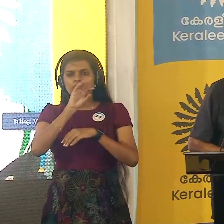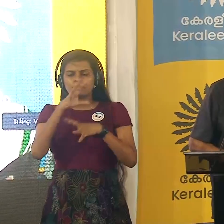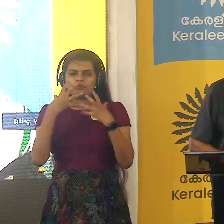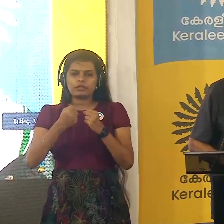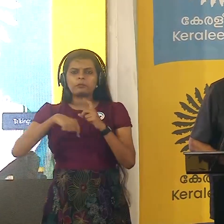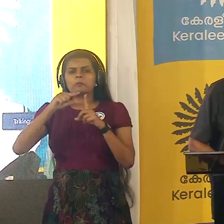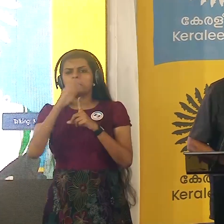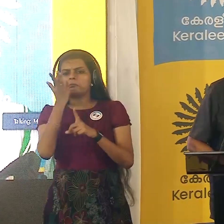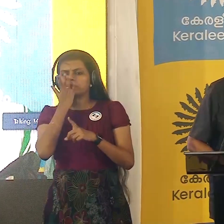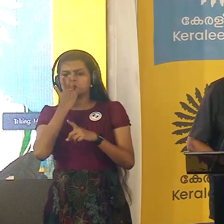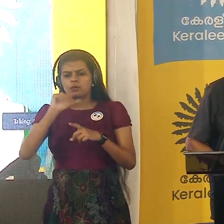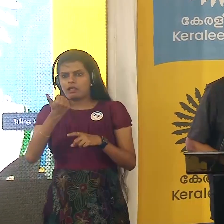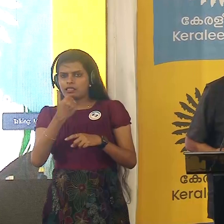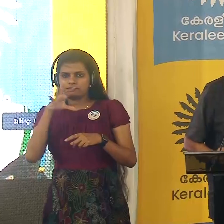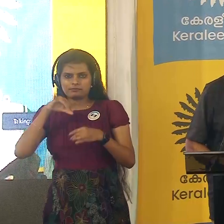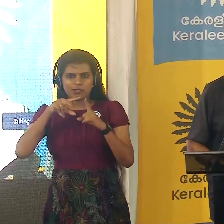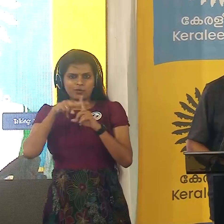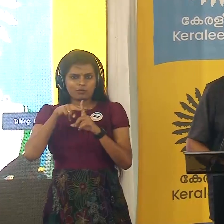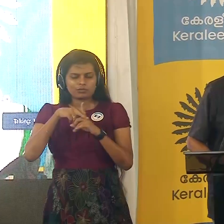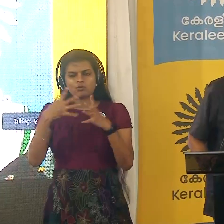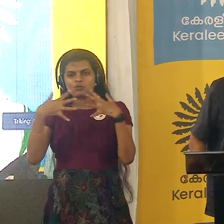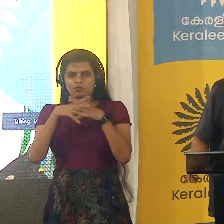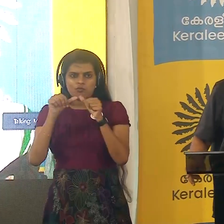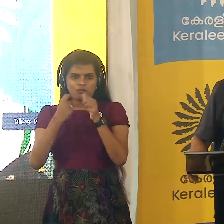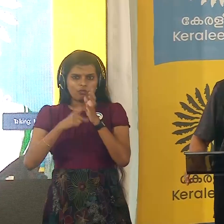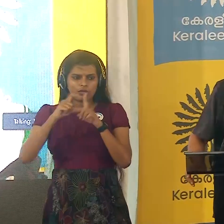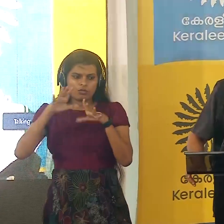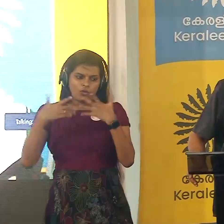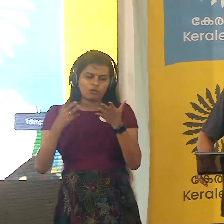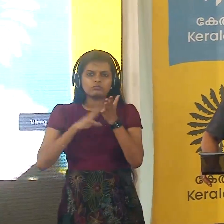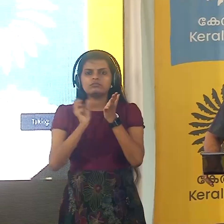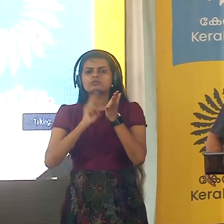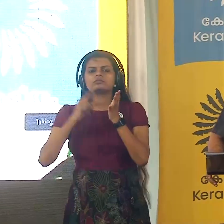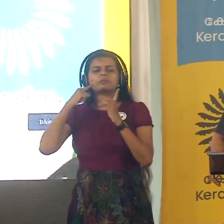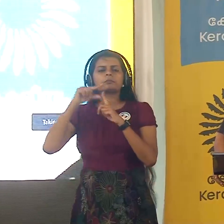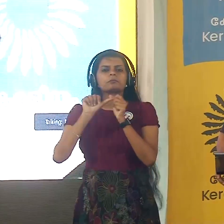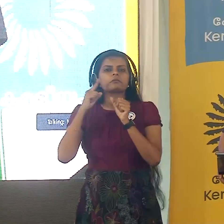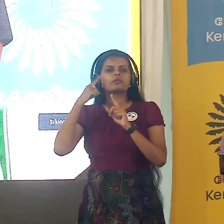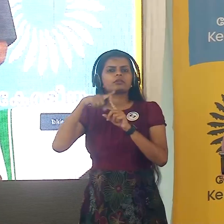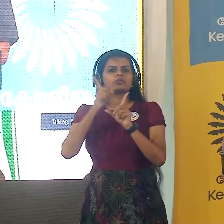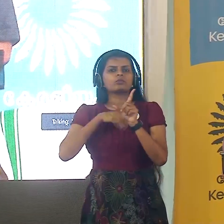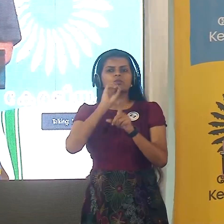office in your panchayat or ward or municipality. There